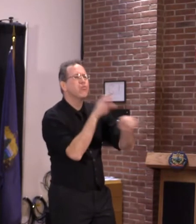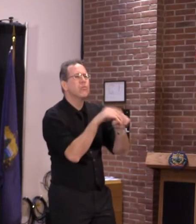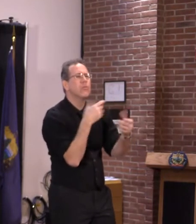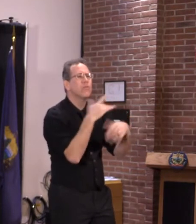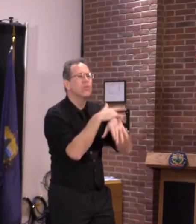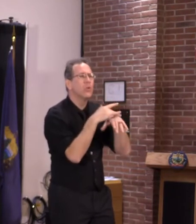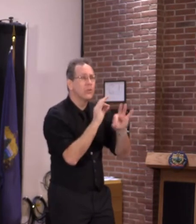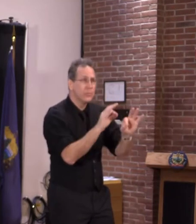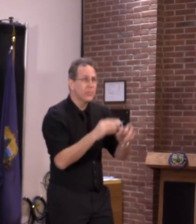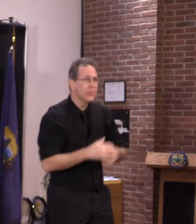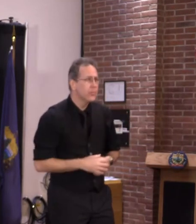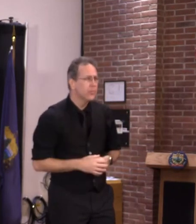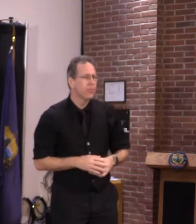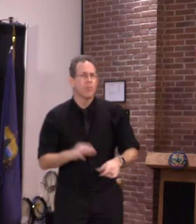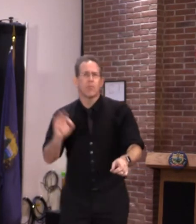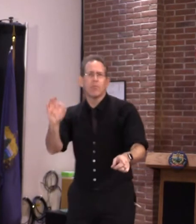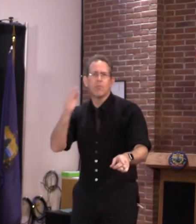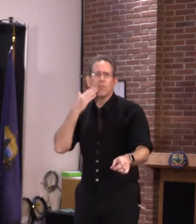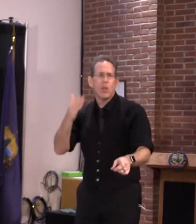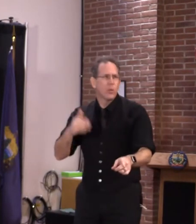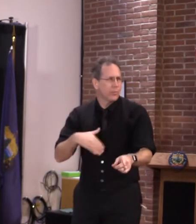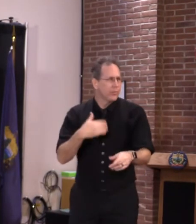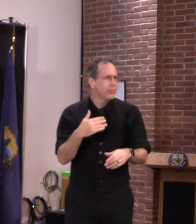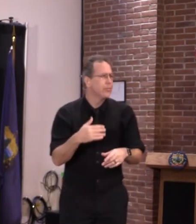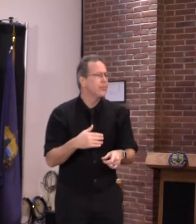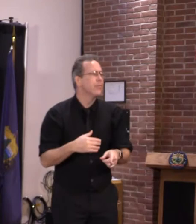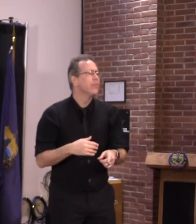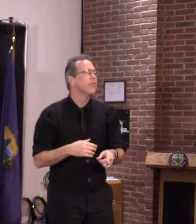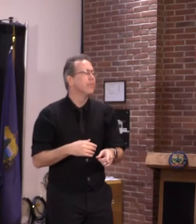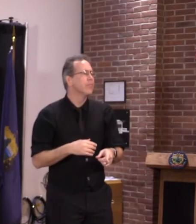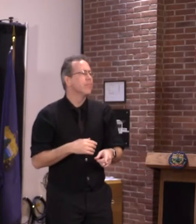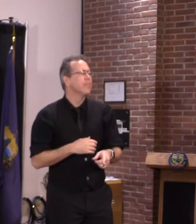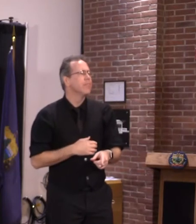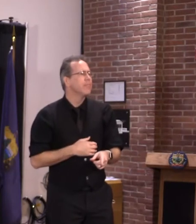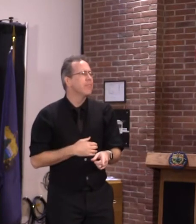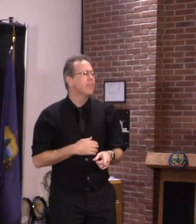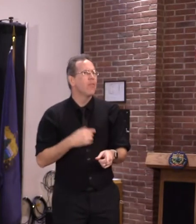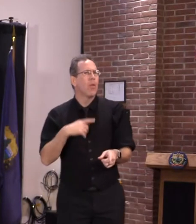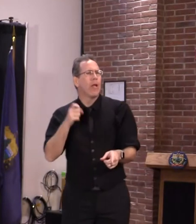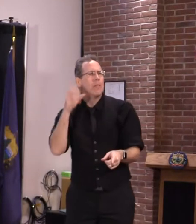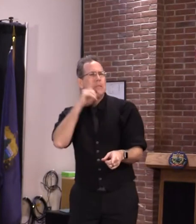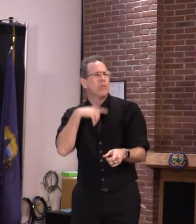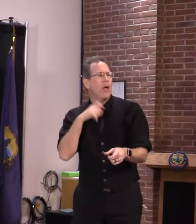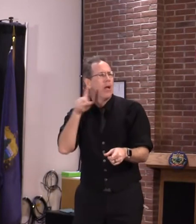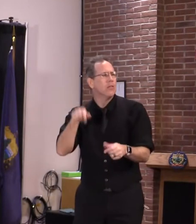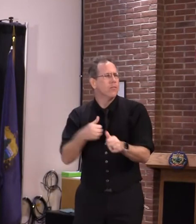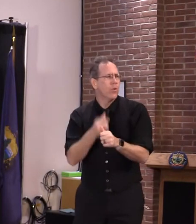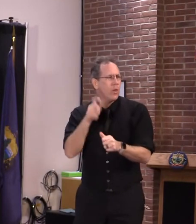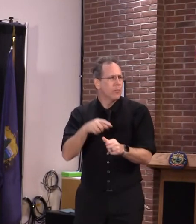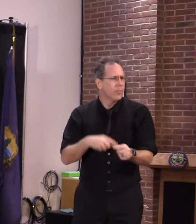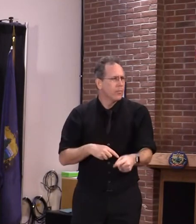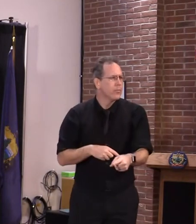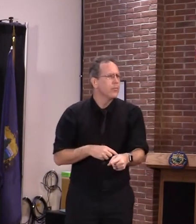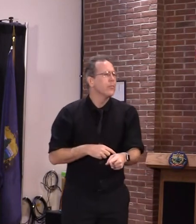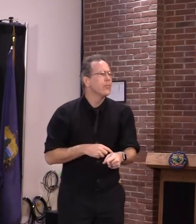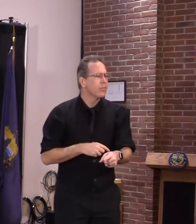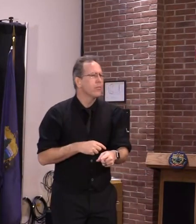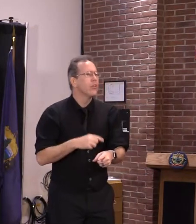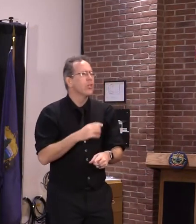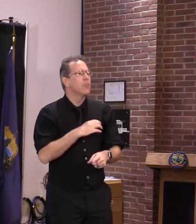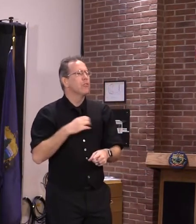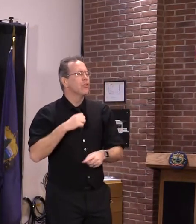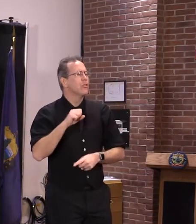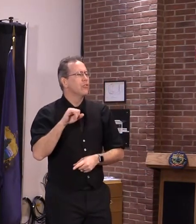thank you very much. And I want to follow up on Jolie's question to Commissioner Sherling about the availability of KN95 and